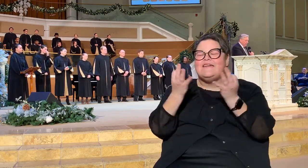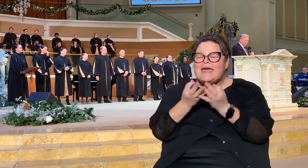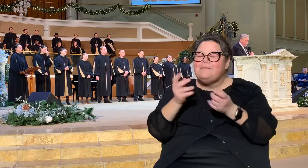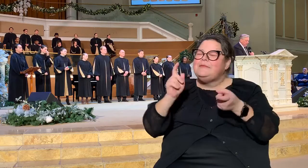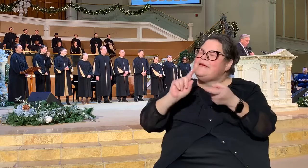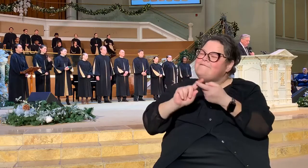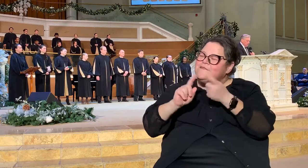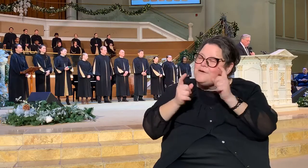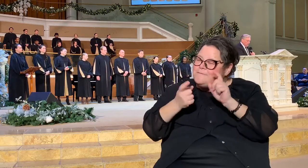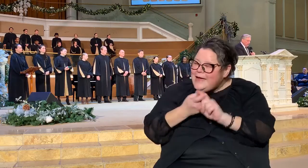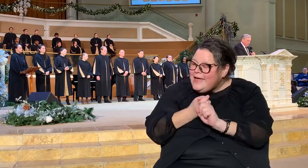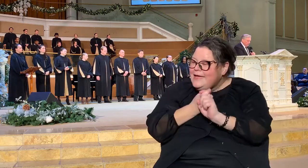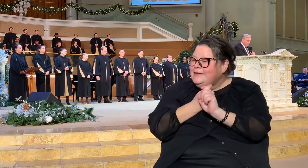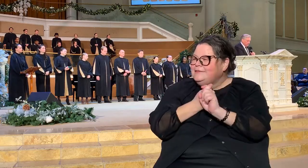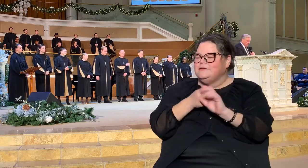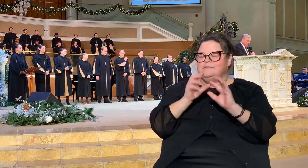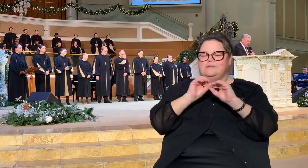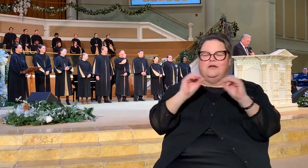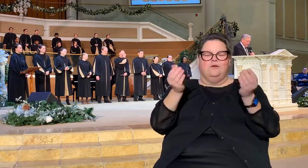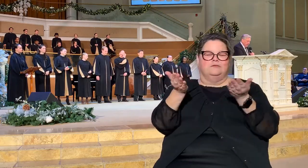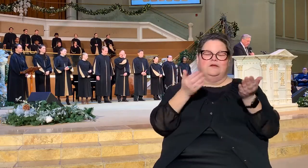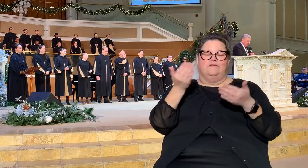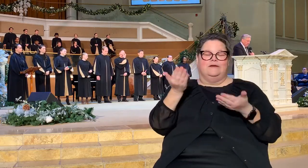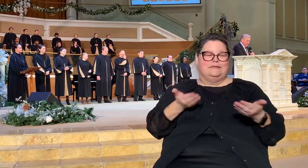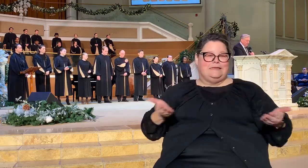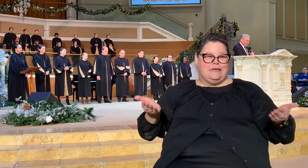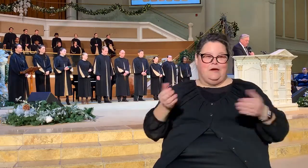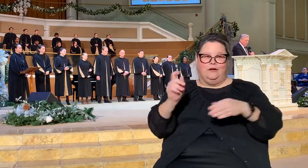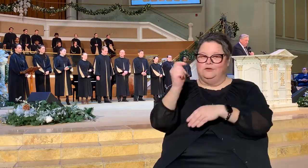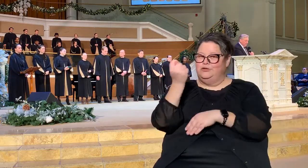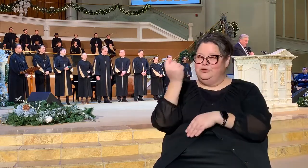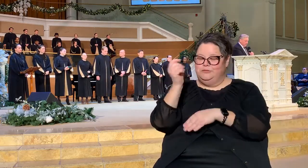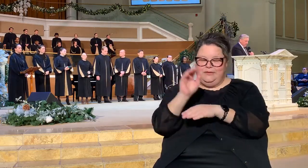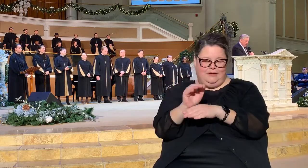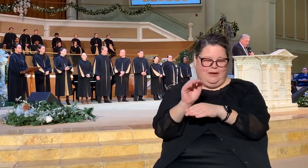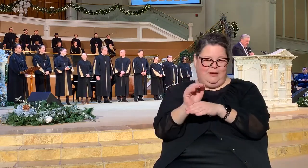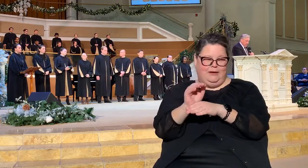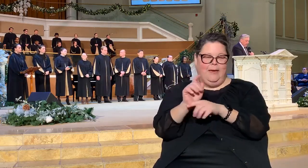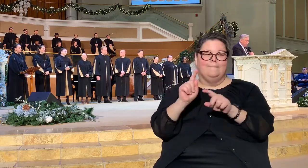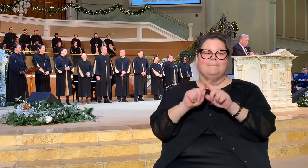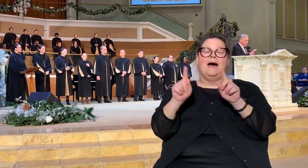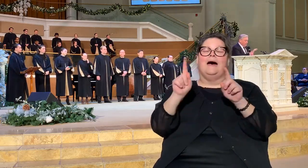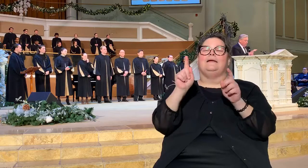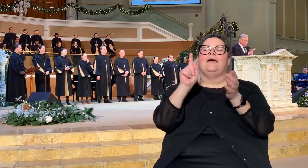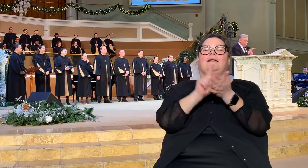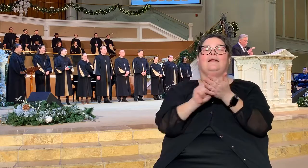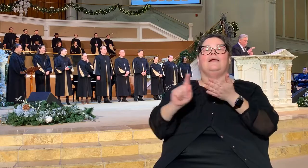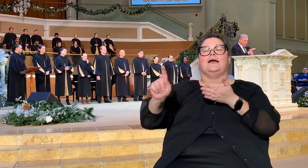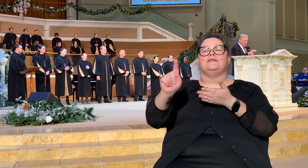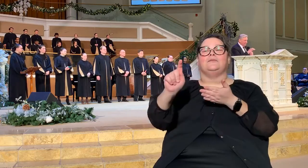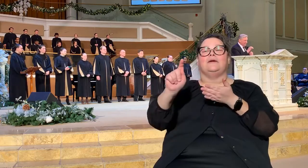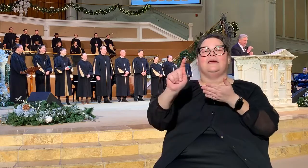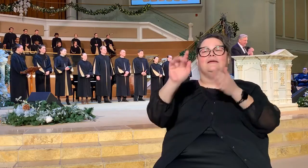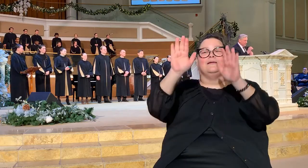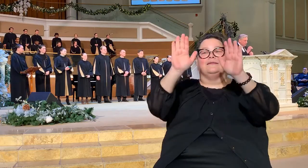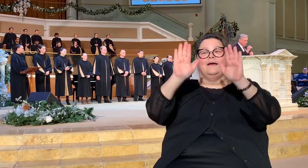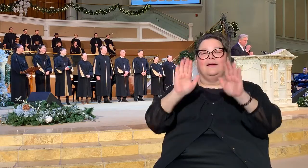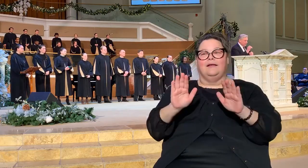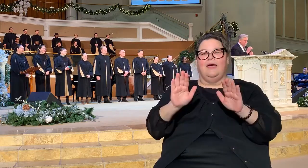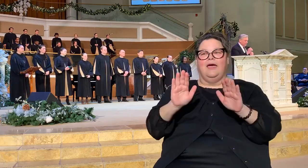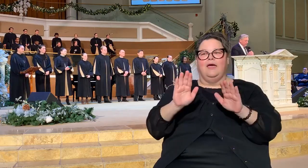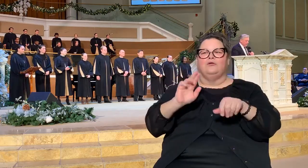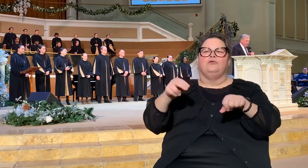friends. There will be no service here Tuesday night, but there will be next Sunday, our normal service